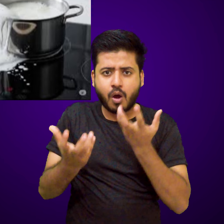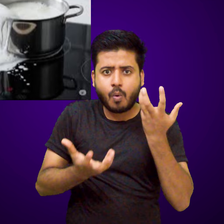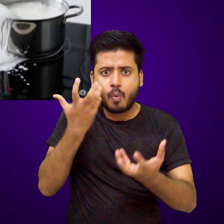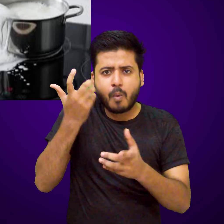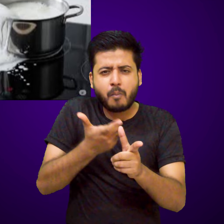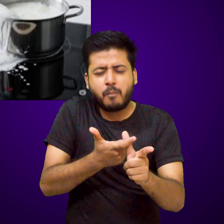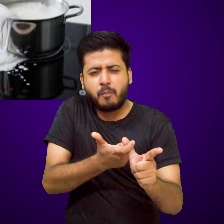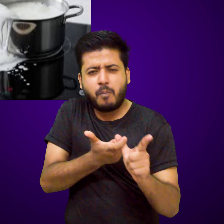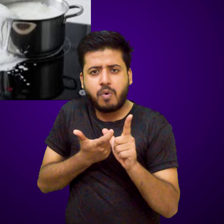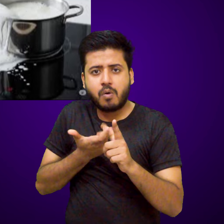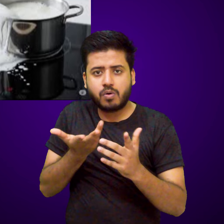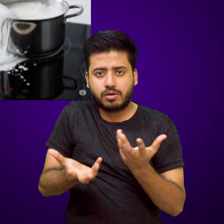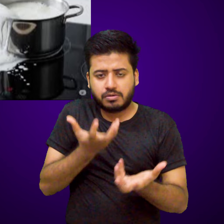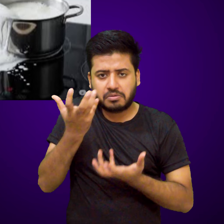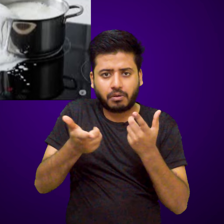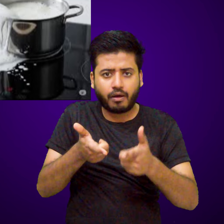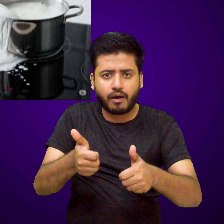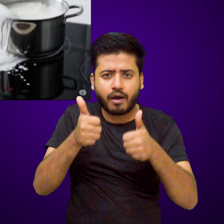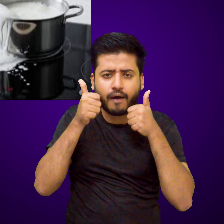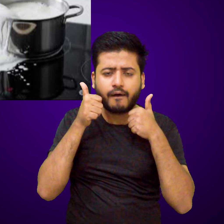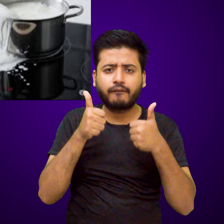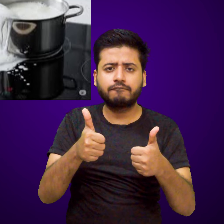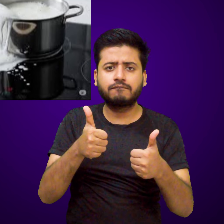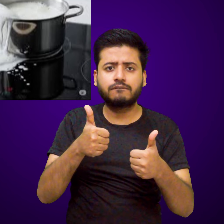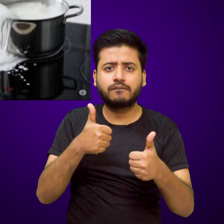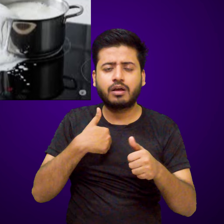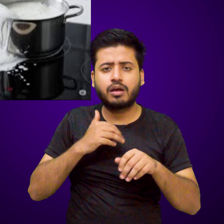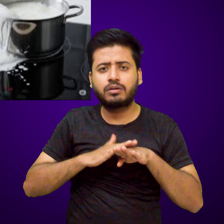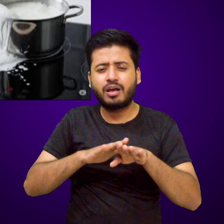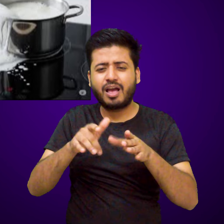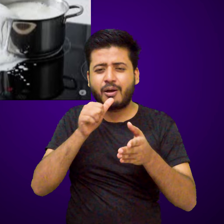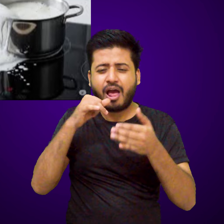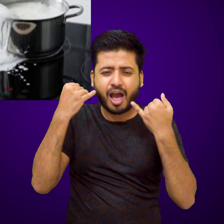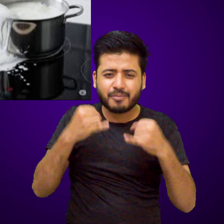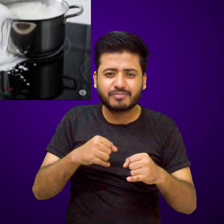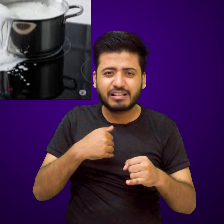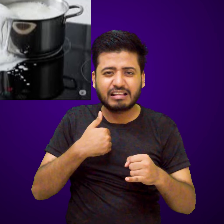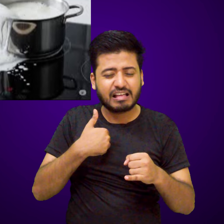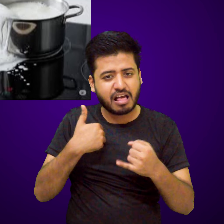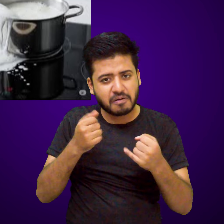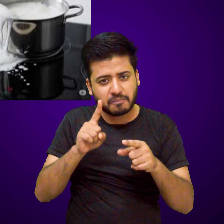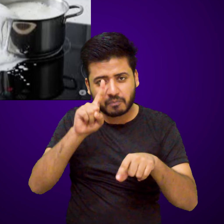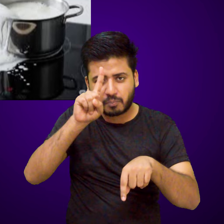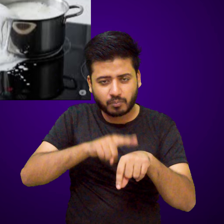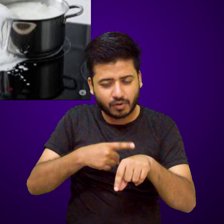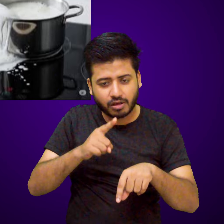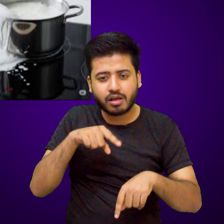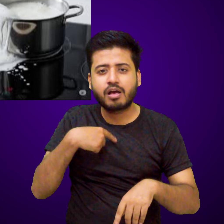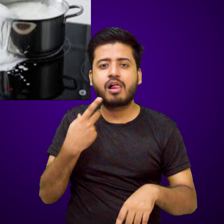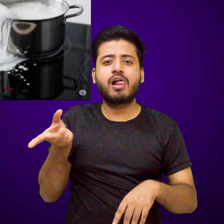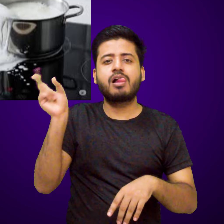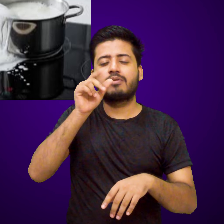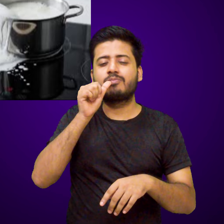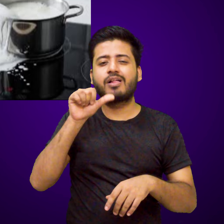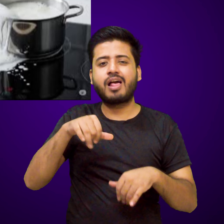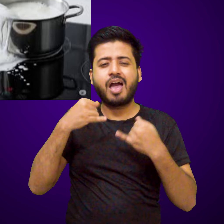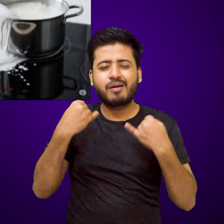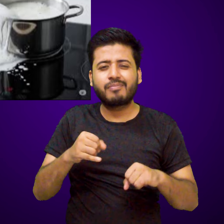so blocking them can cause damage. Protect from voltage spikes. Although some Philips models have surge protection, for